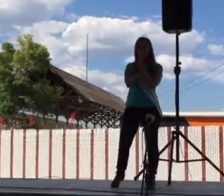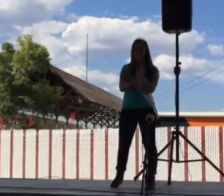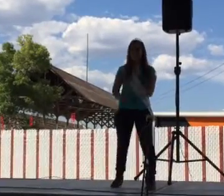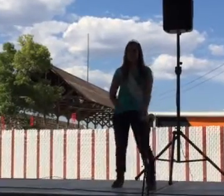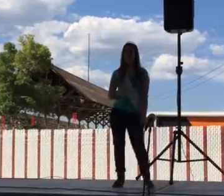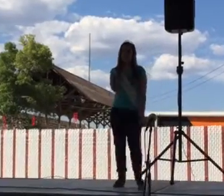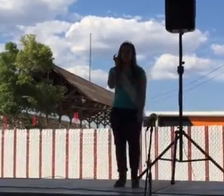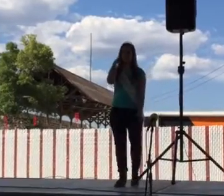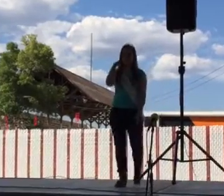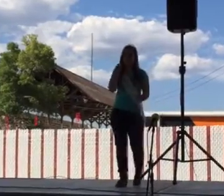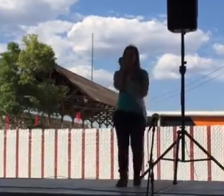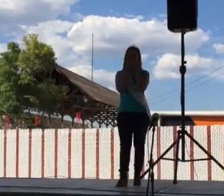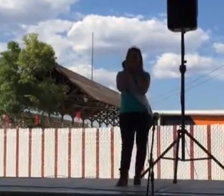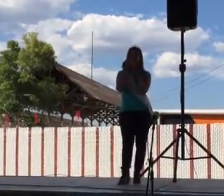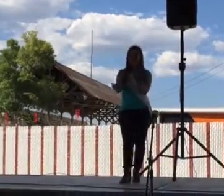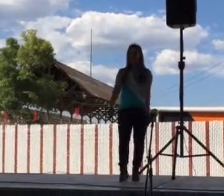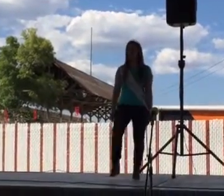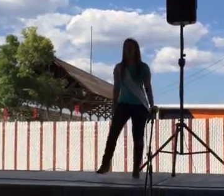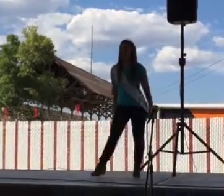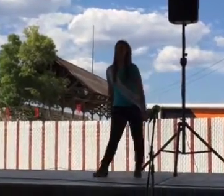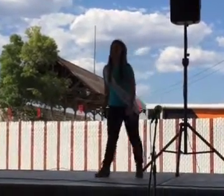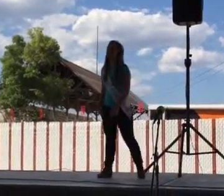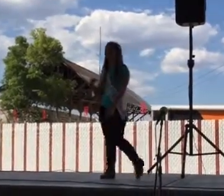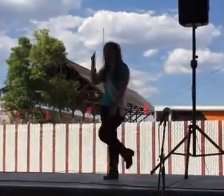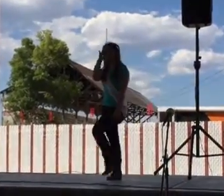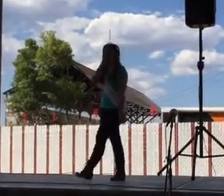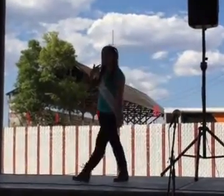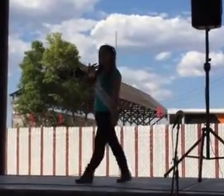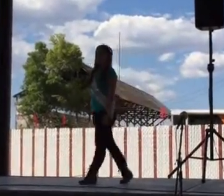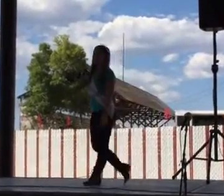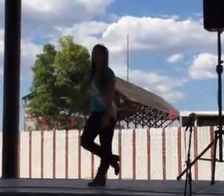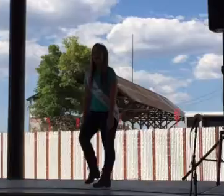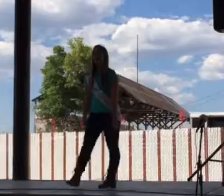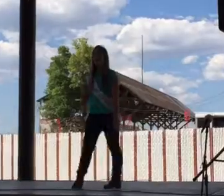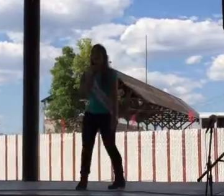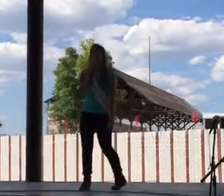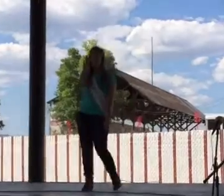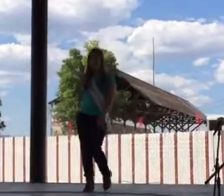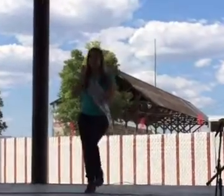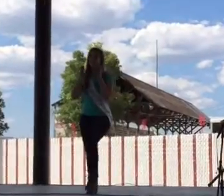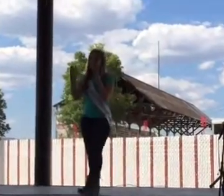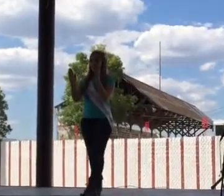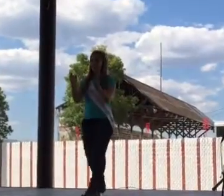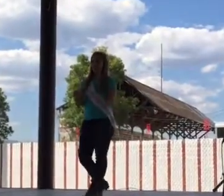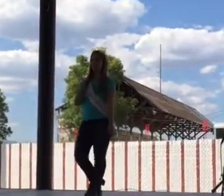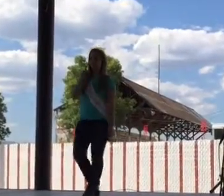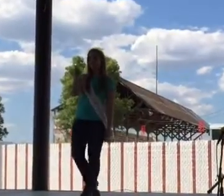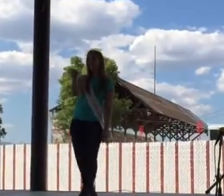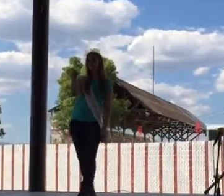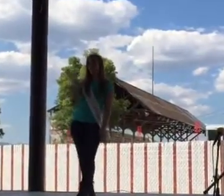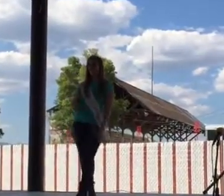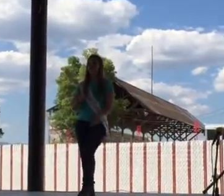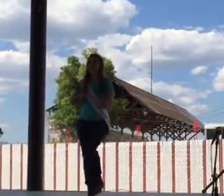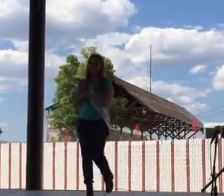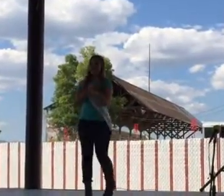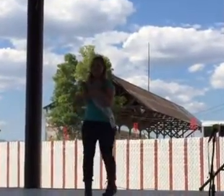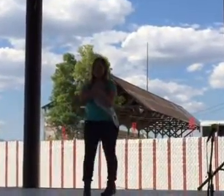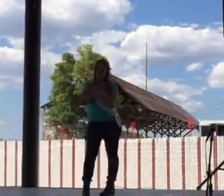Don't need makeup, to cover up Being the way that you are is enough